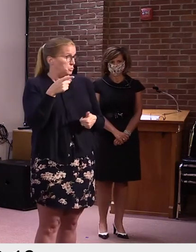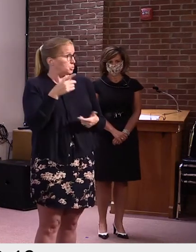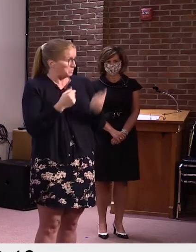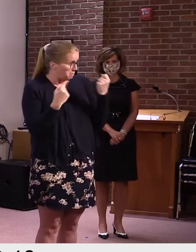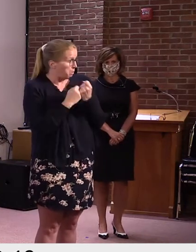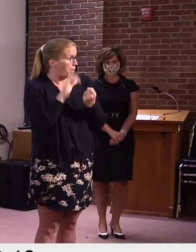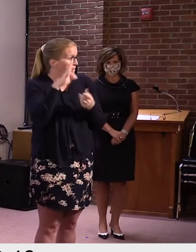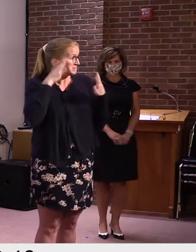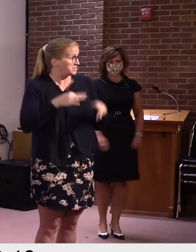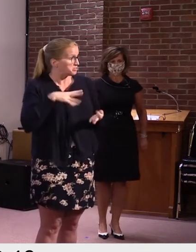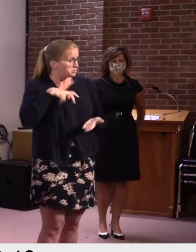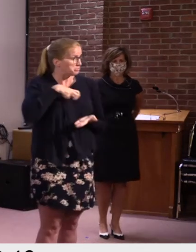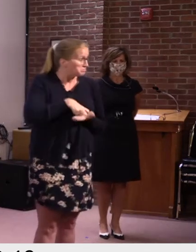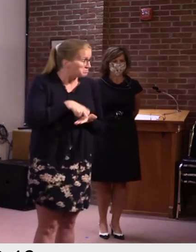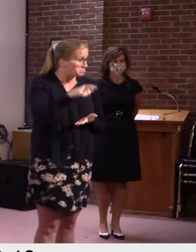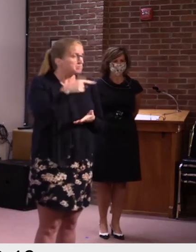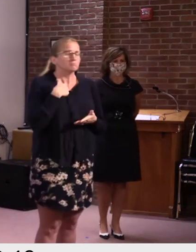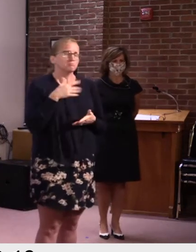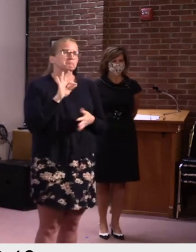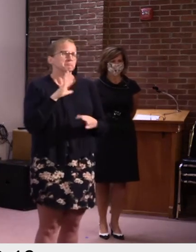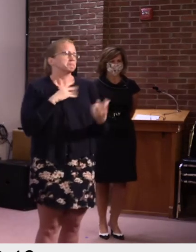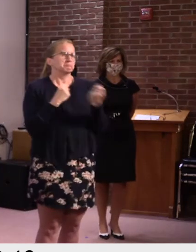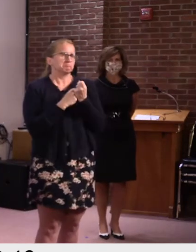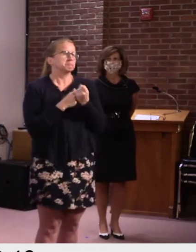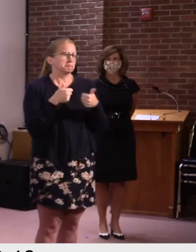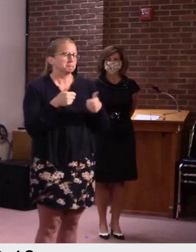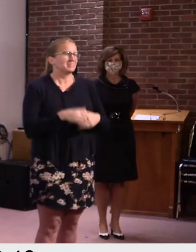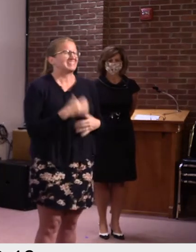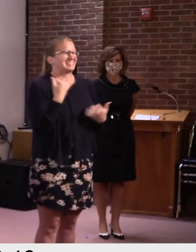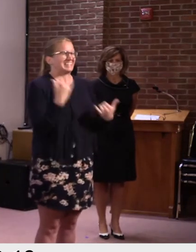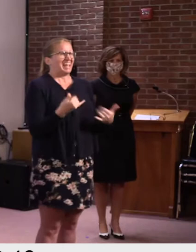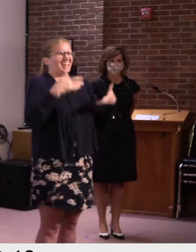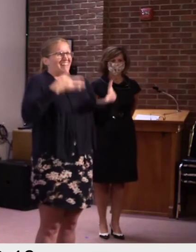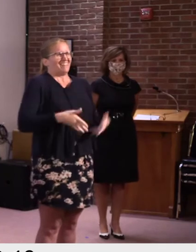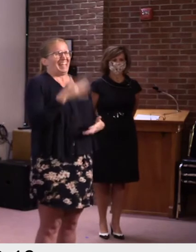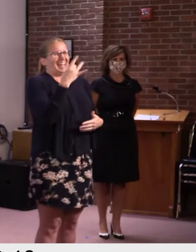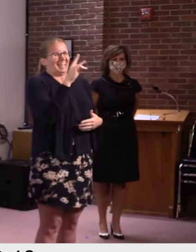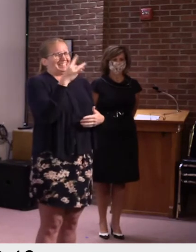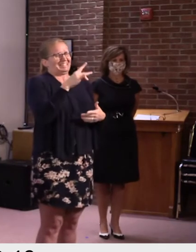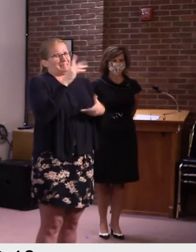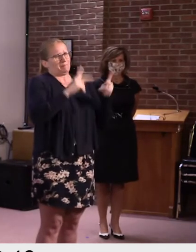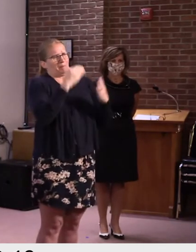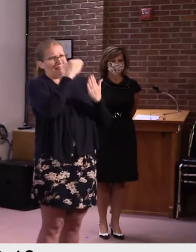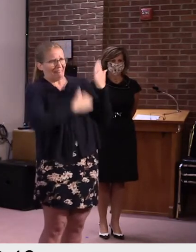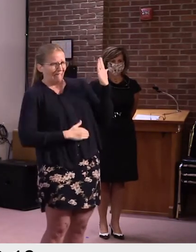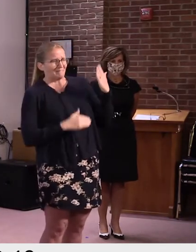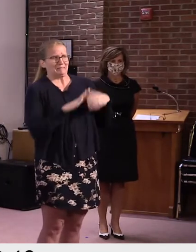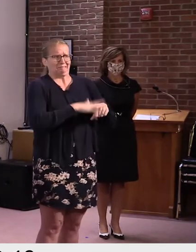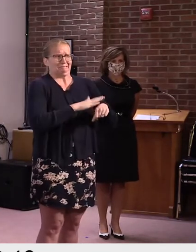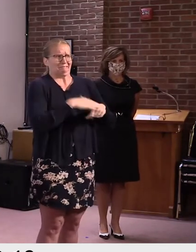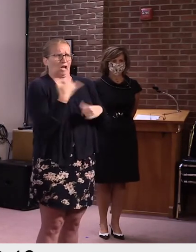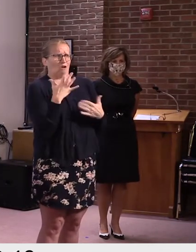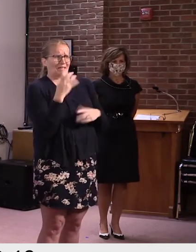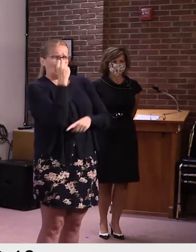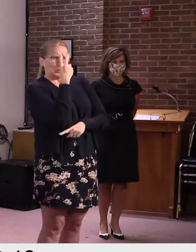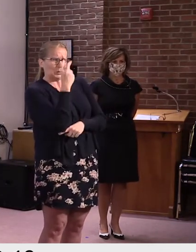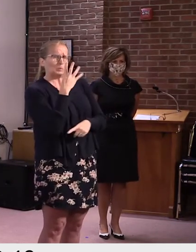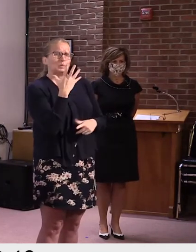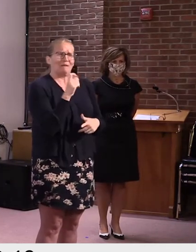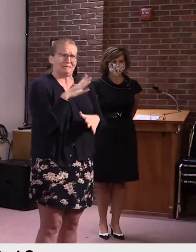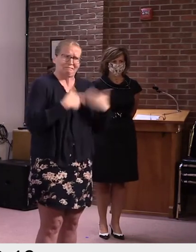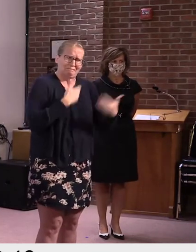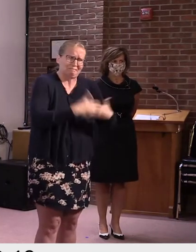All right, Mike, we gotta move. We still have 18 folks in the queue, and it's about noon, so just as a heads up to everybody. Lisa from the